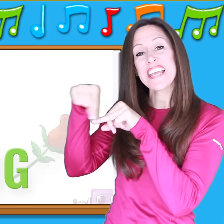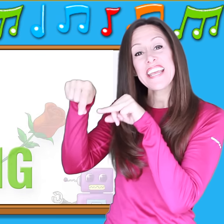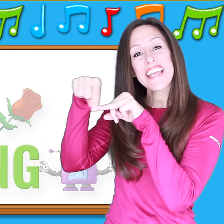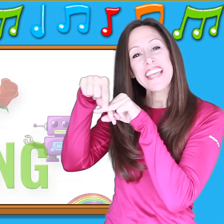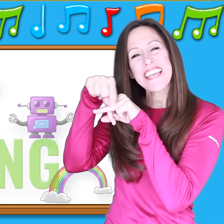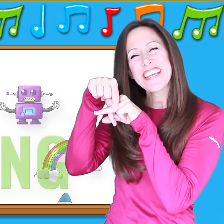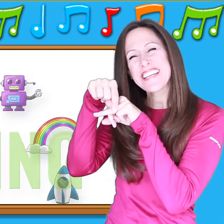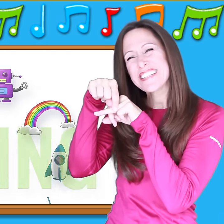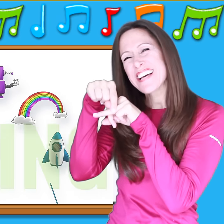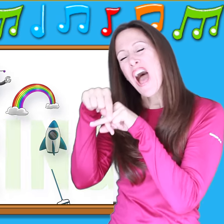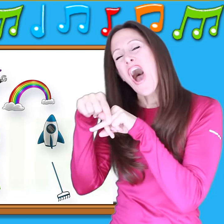ring.